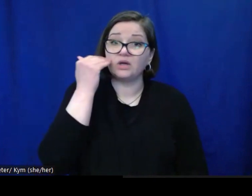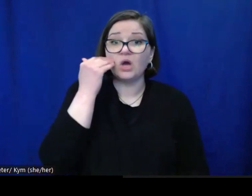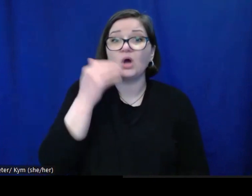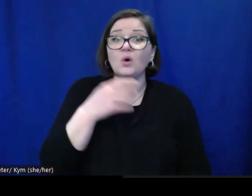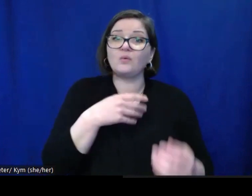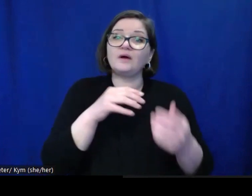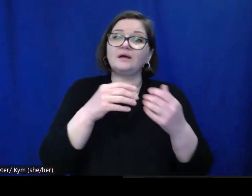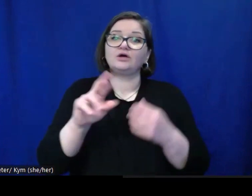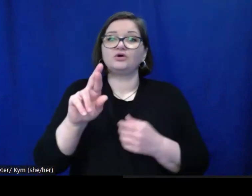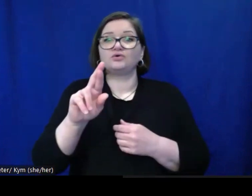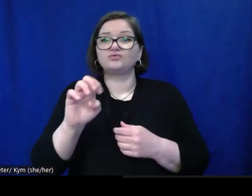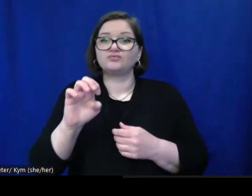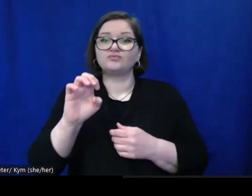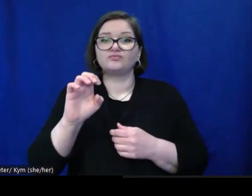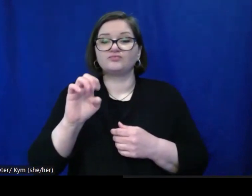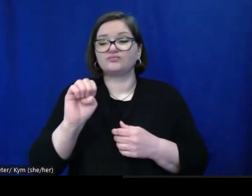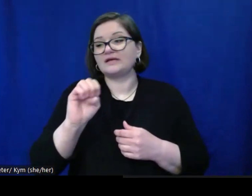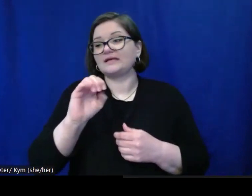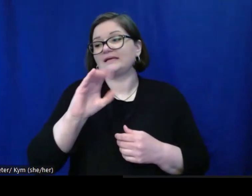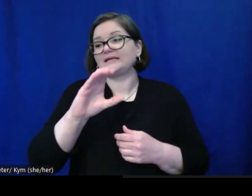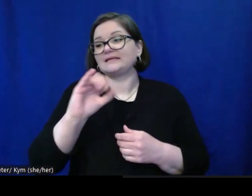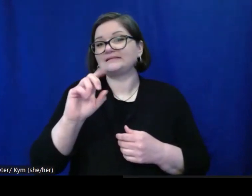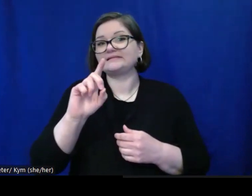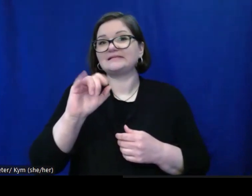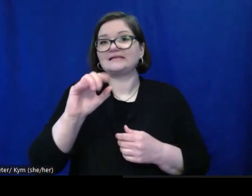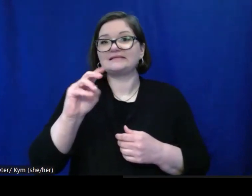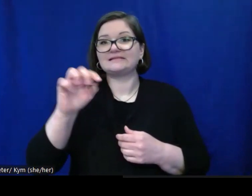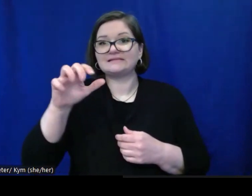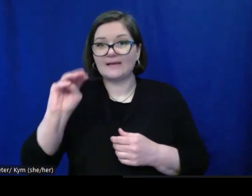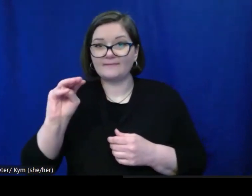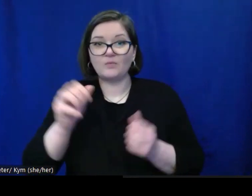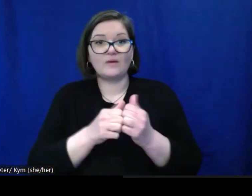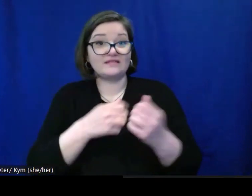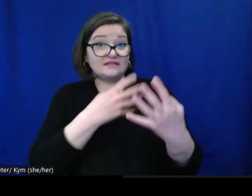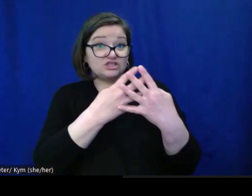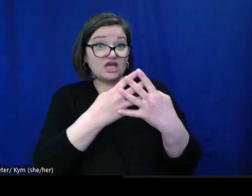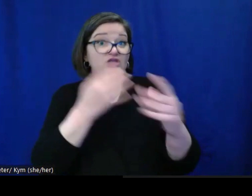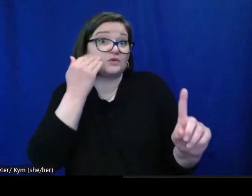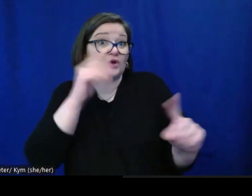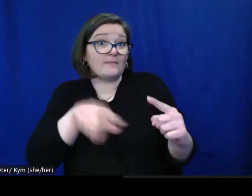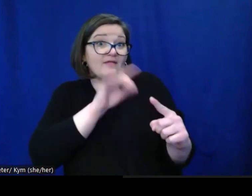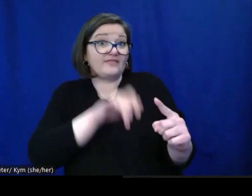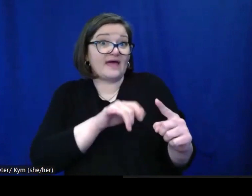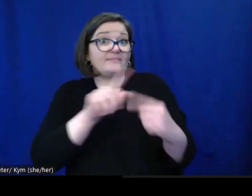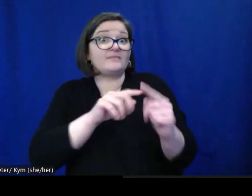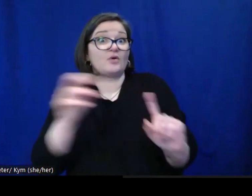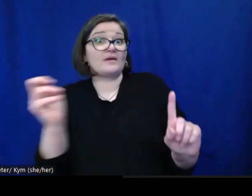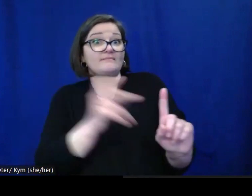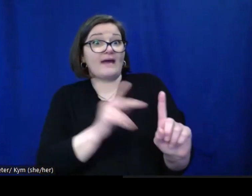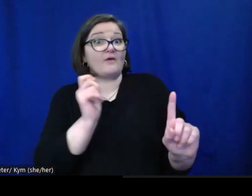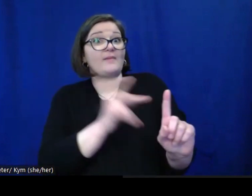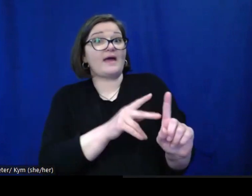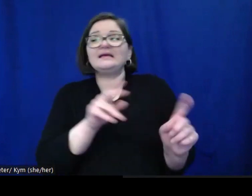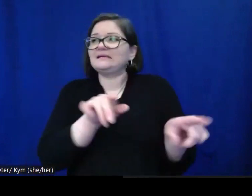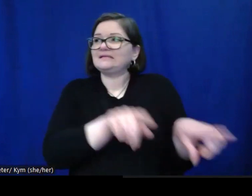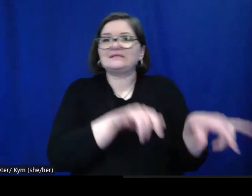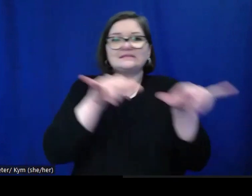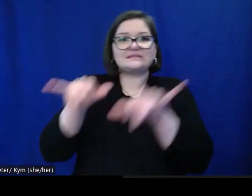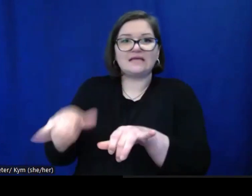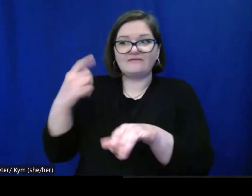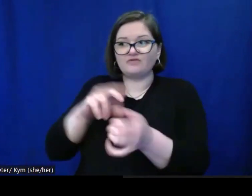system. Well, there's recidivism with people in nursing homes too. People are in a nursing home, they're there for a